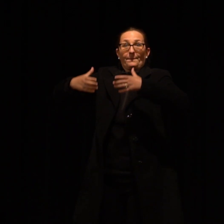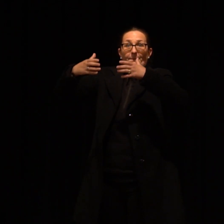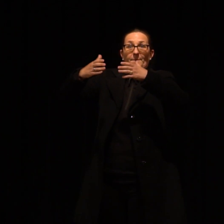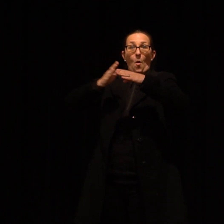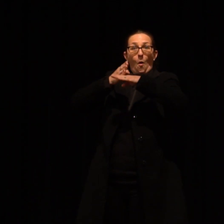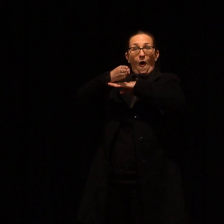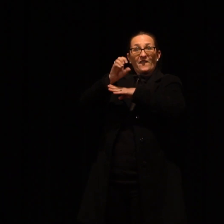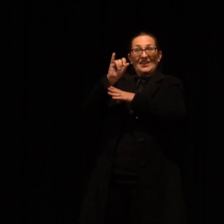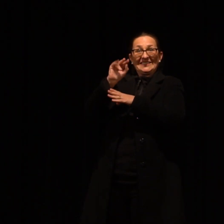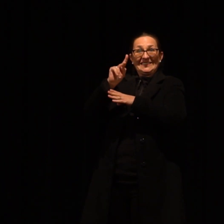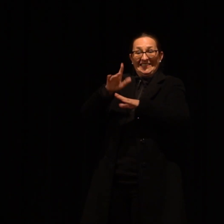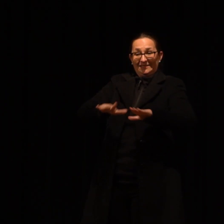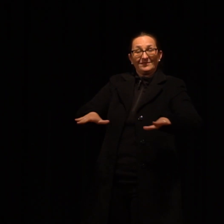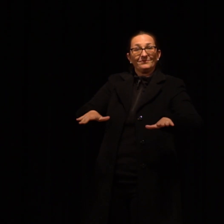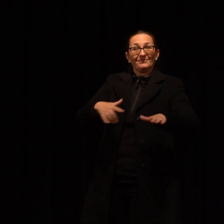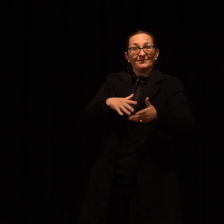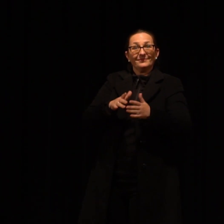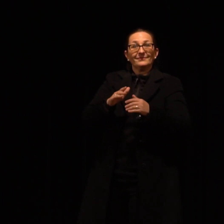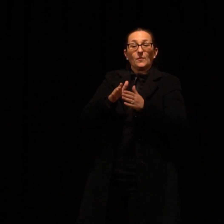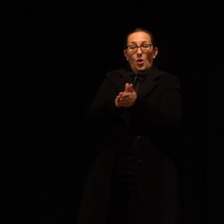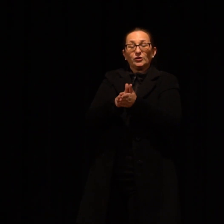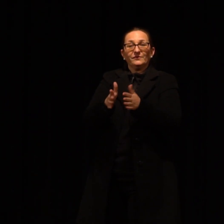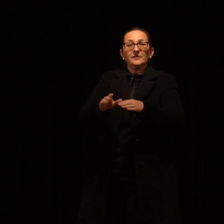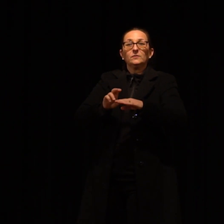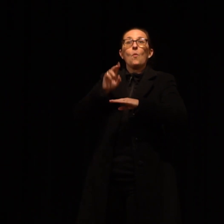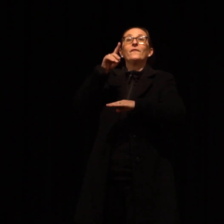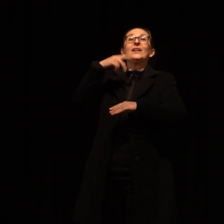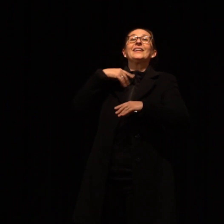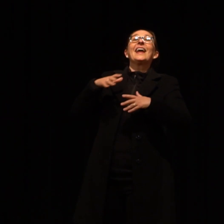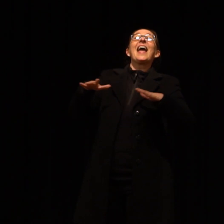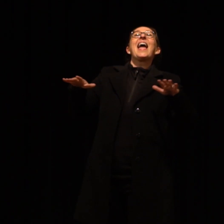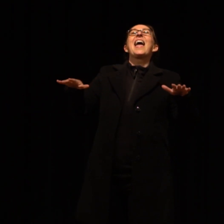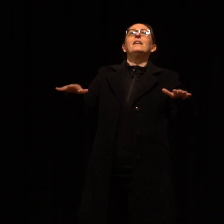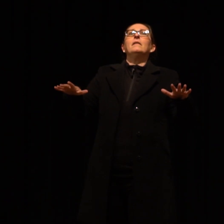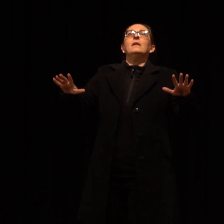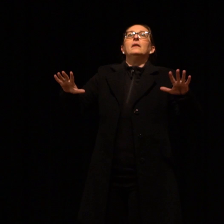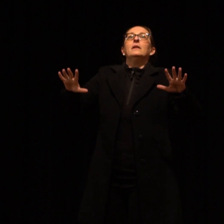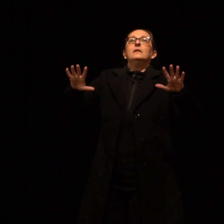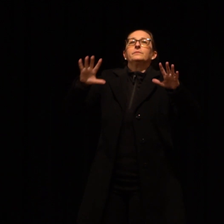So she picked me up over the sink so I could wash my hands.